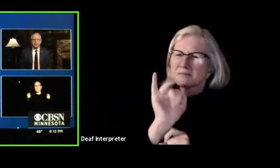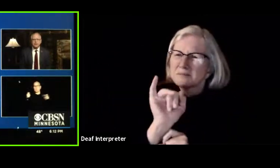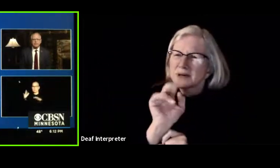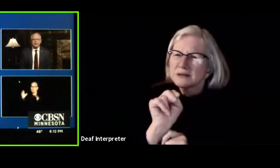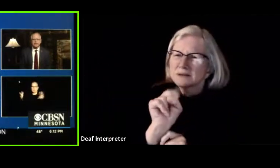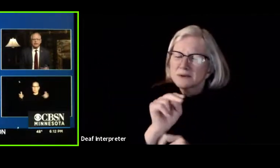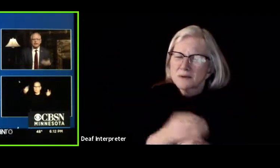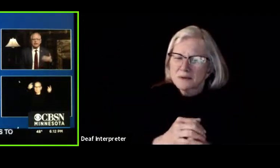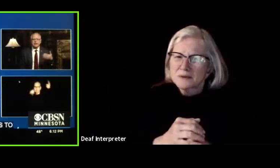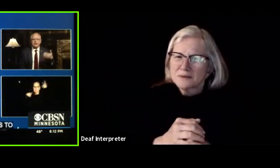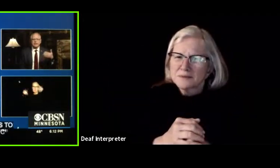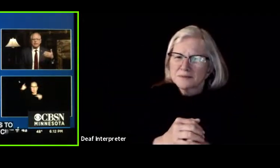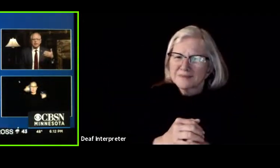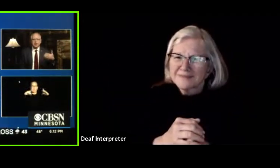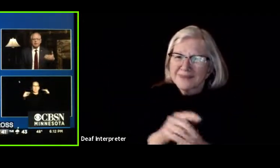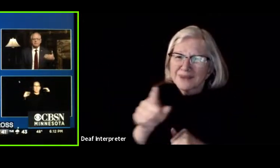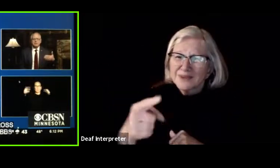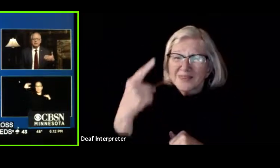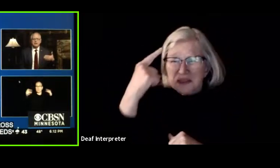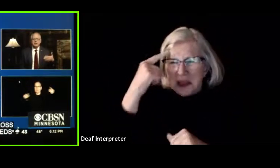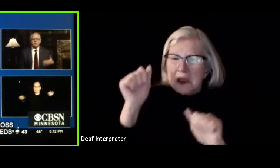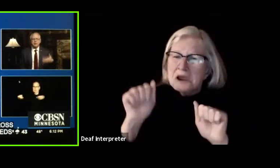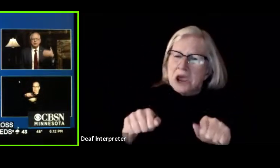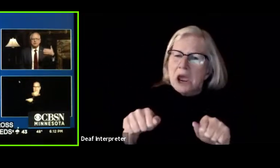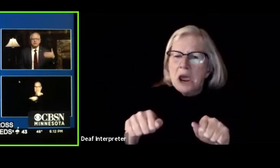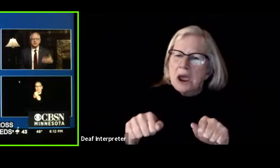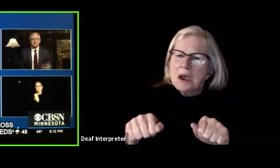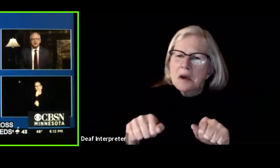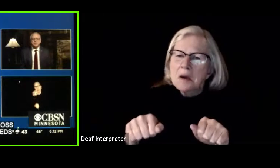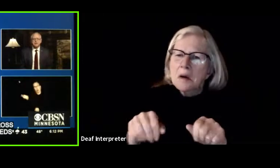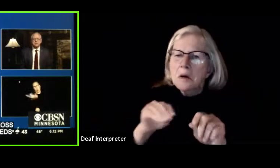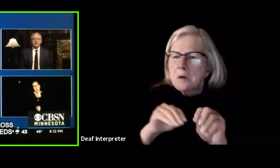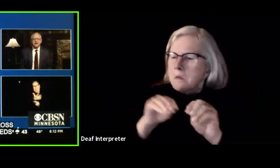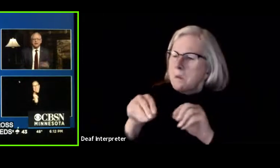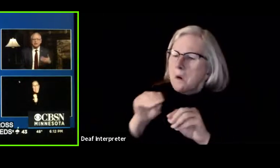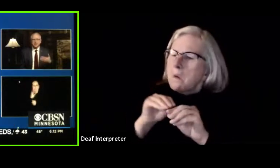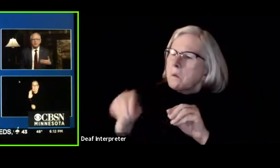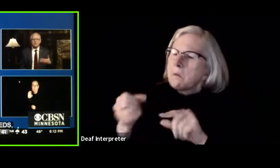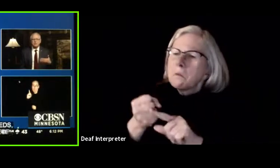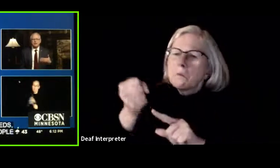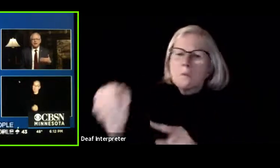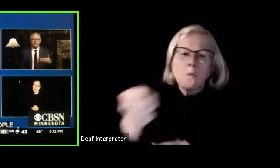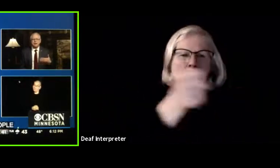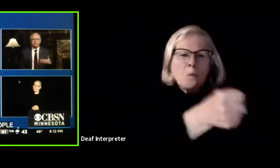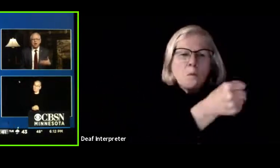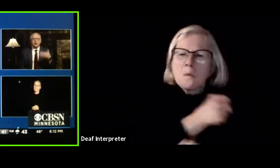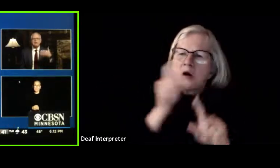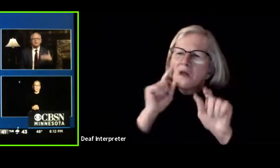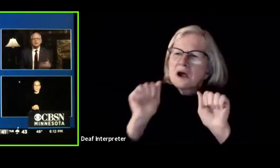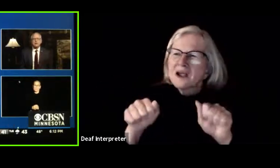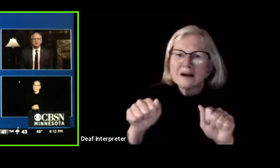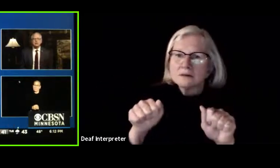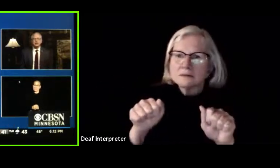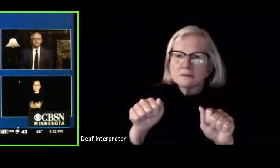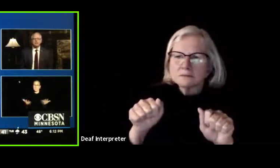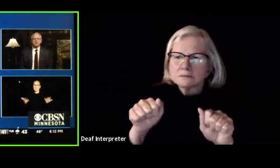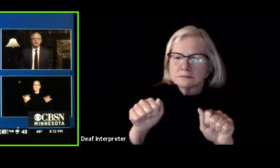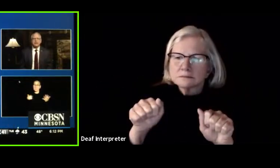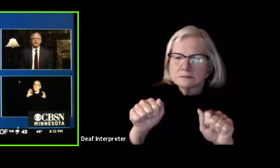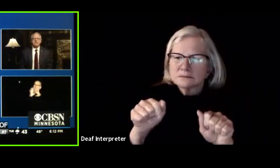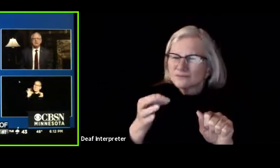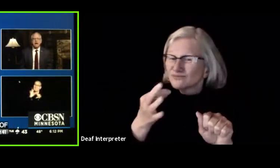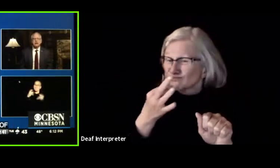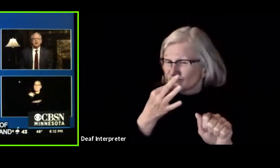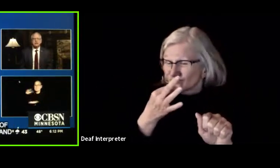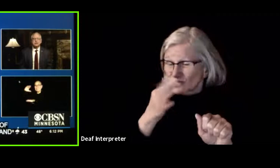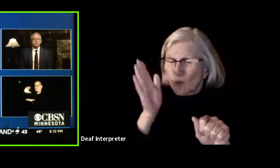to. But part of this and part of what you're seeing on this, and you're going to, as we talk about mitigation efforts,